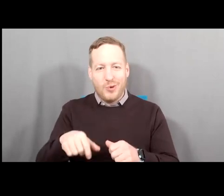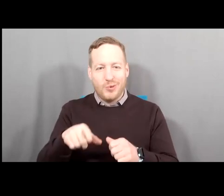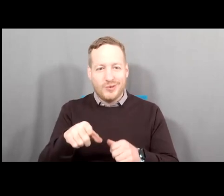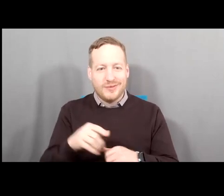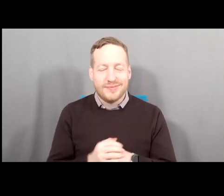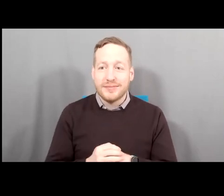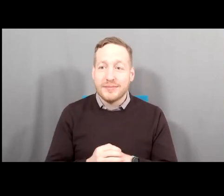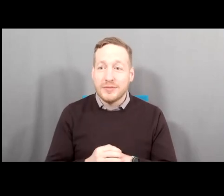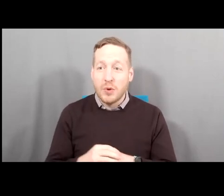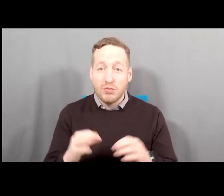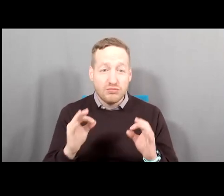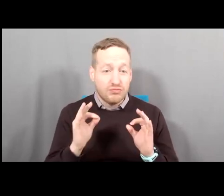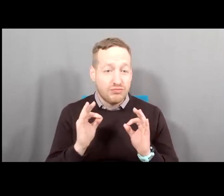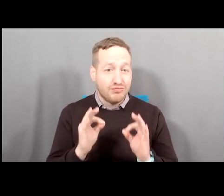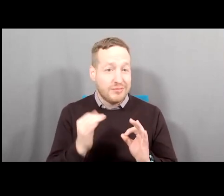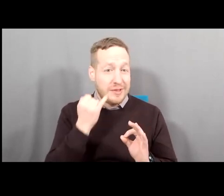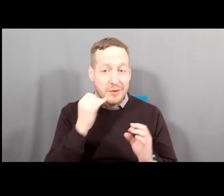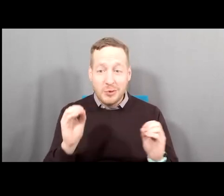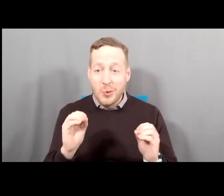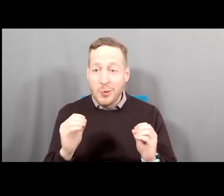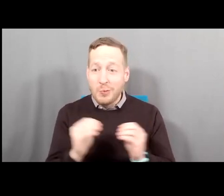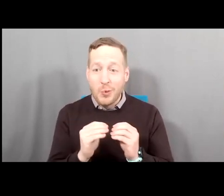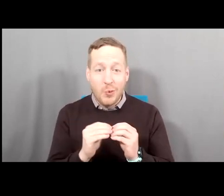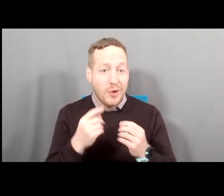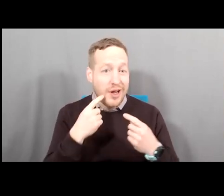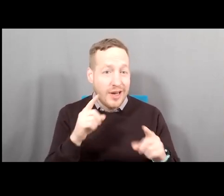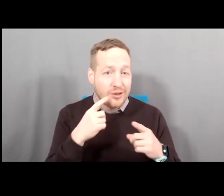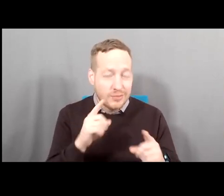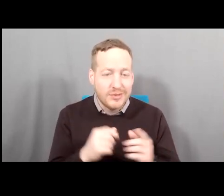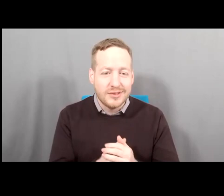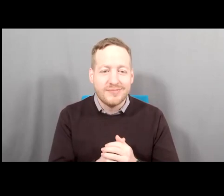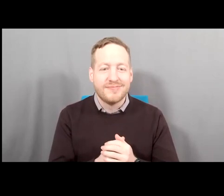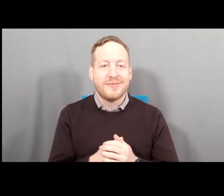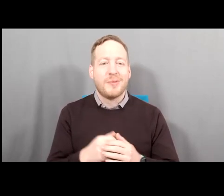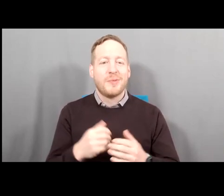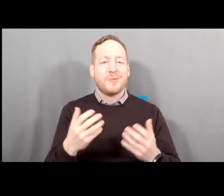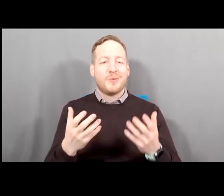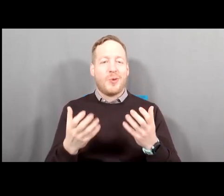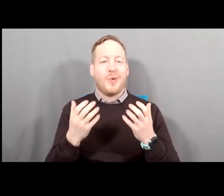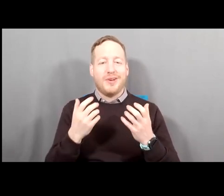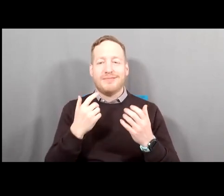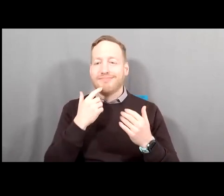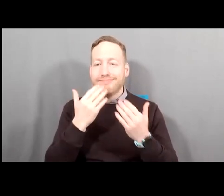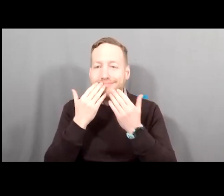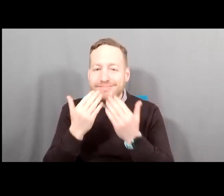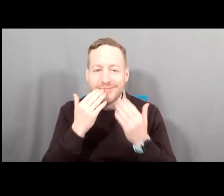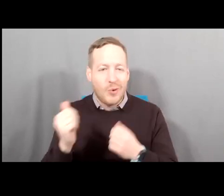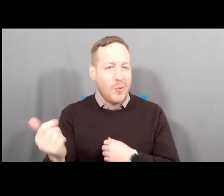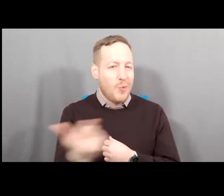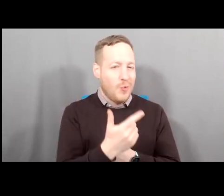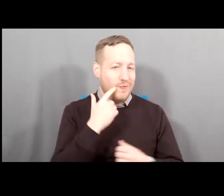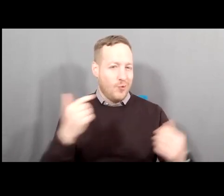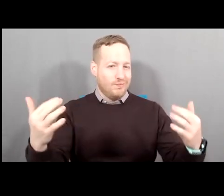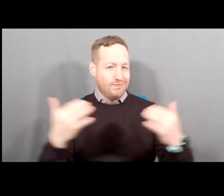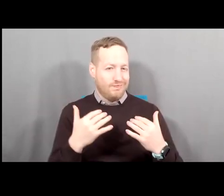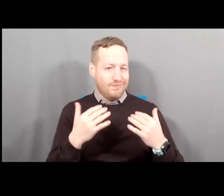Oh, I see the picture was just posted in the chat. Great. If there's no more announcements, then I